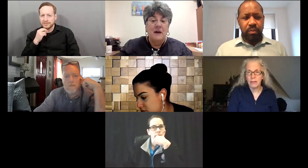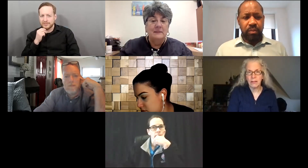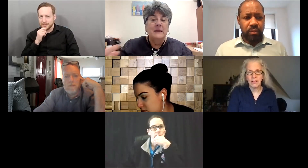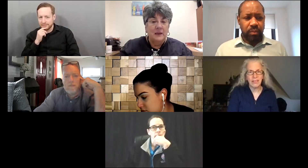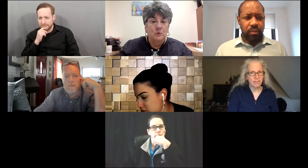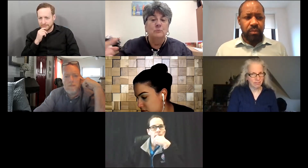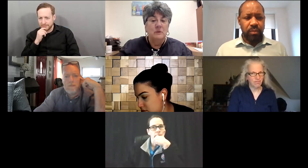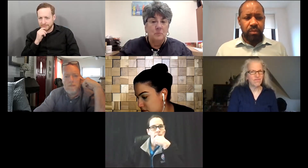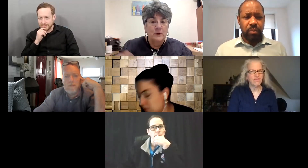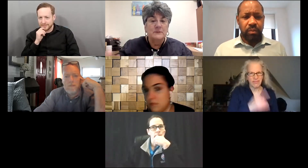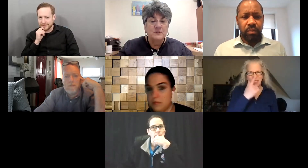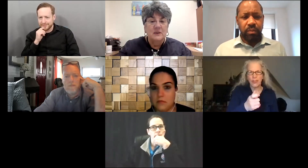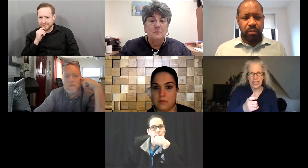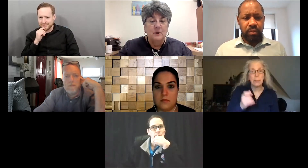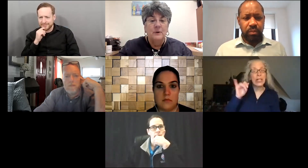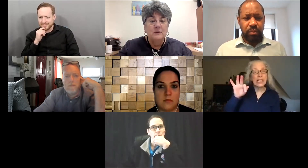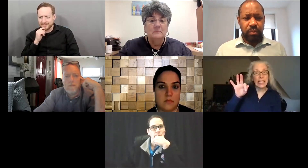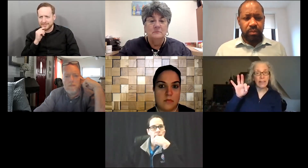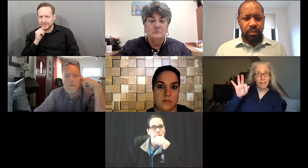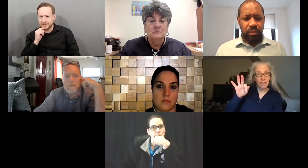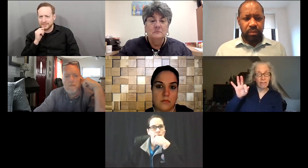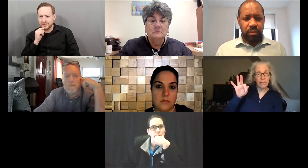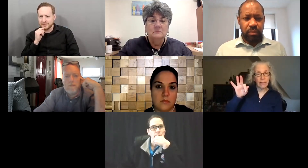been filing annual reports to keep it going?